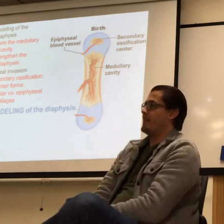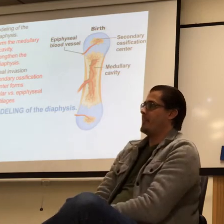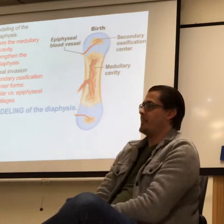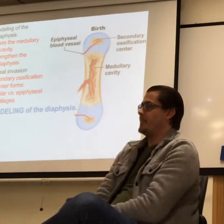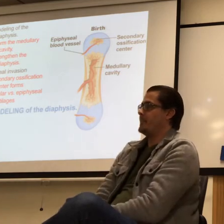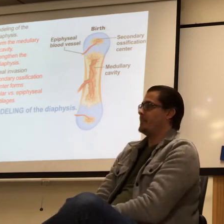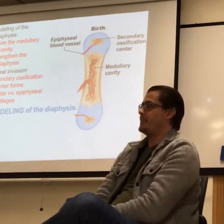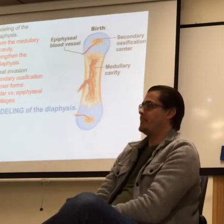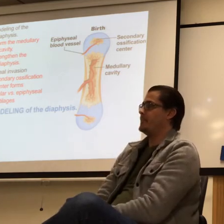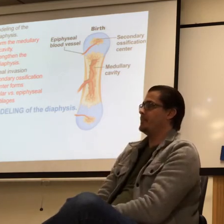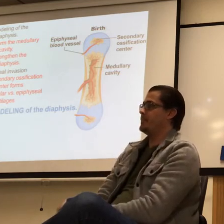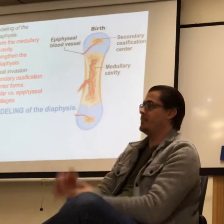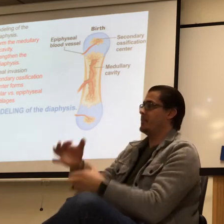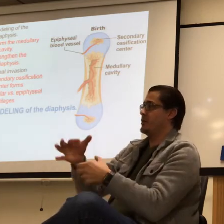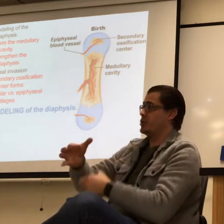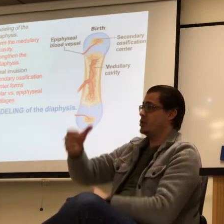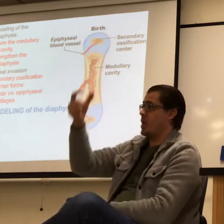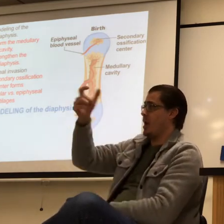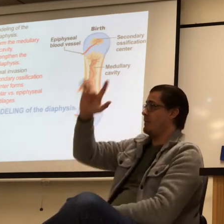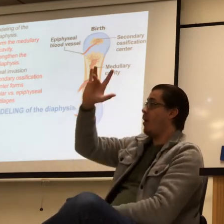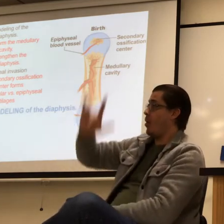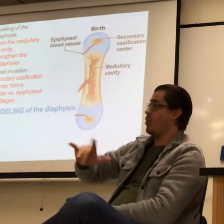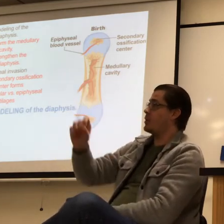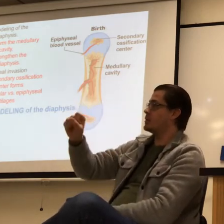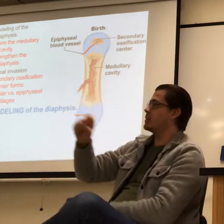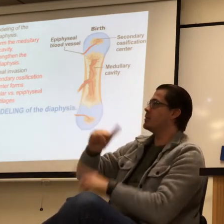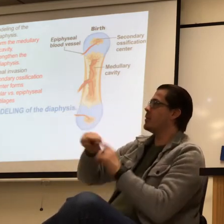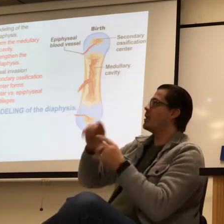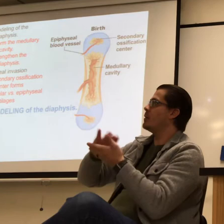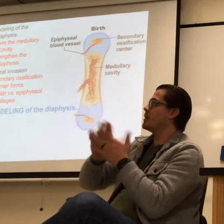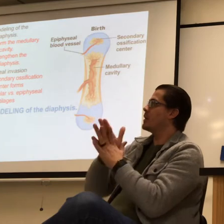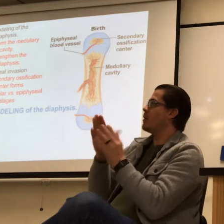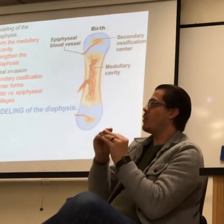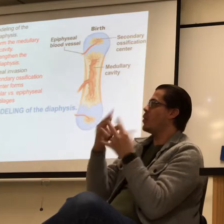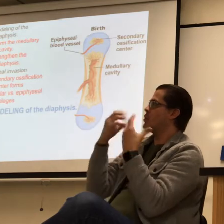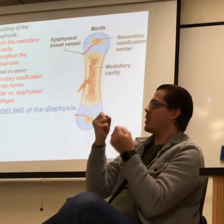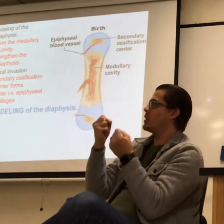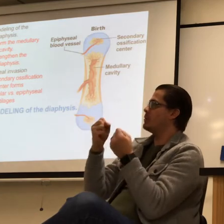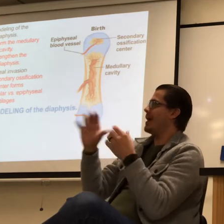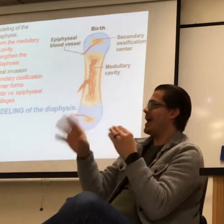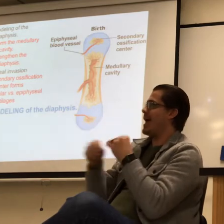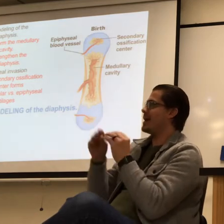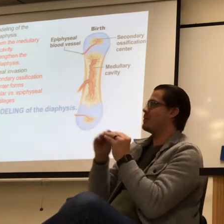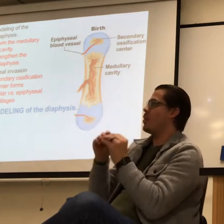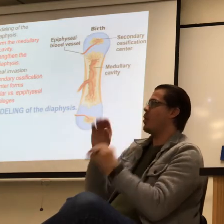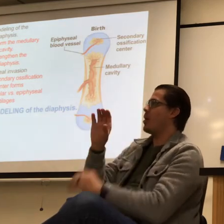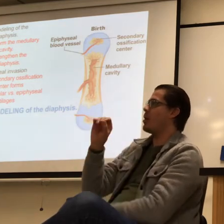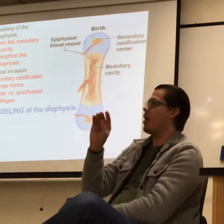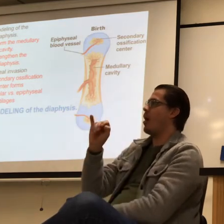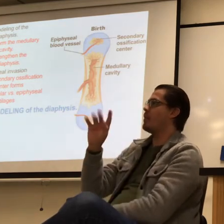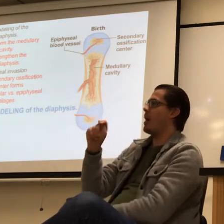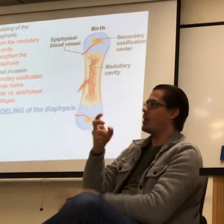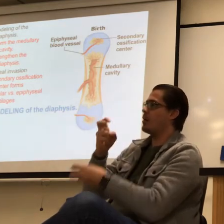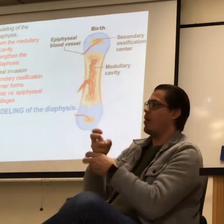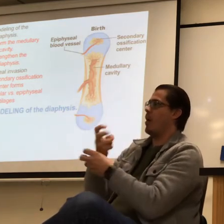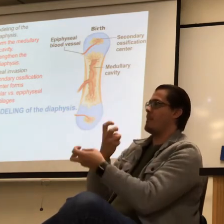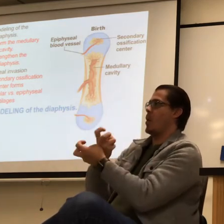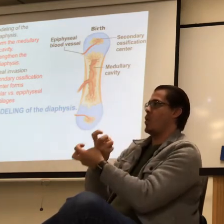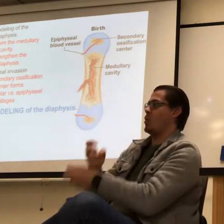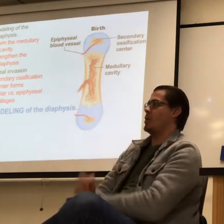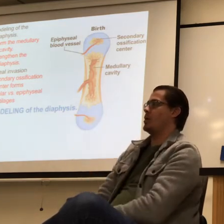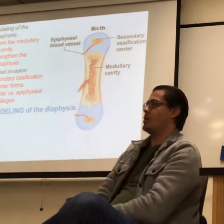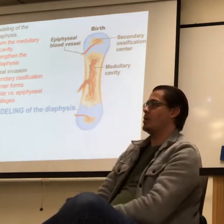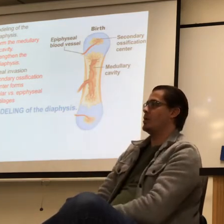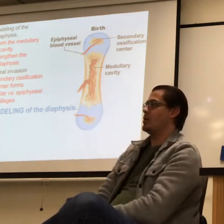The shaft, this diaphysis, is hollowed out, but it has been strengthened by adding down more compact bone. At